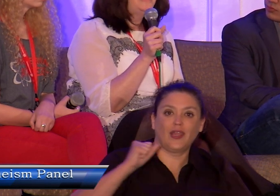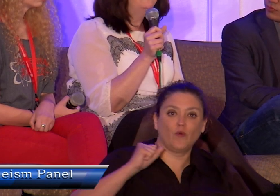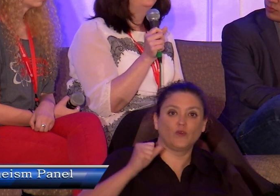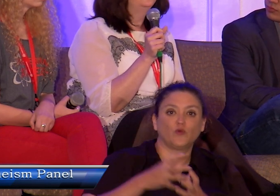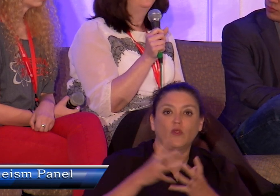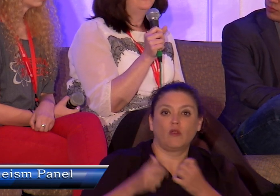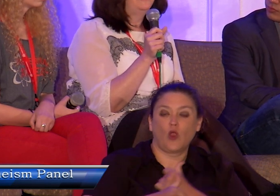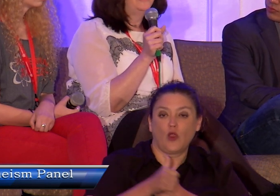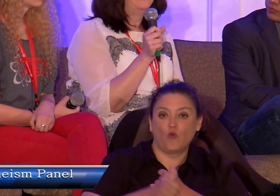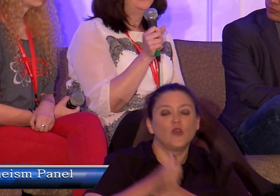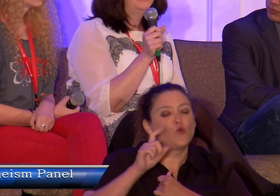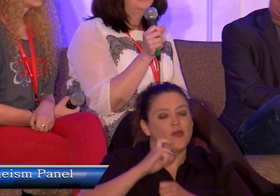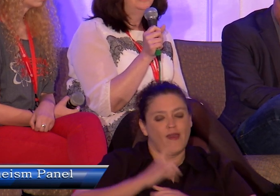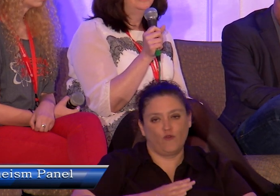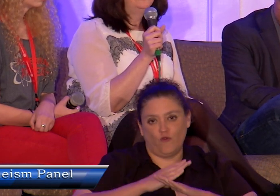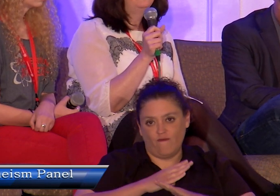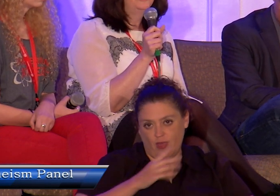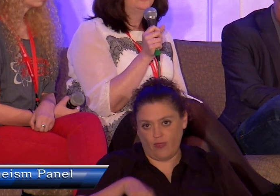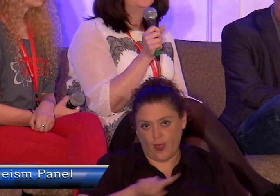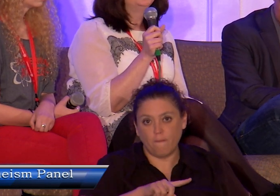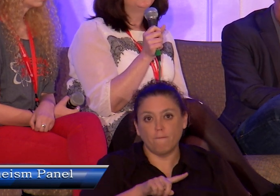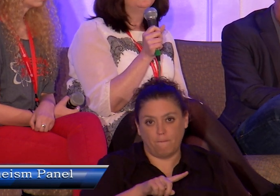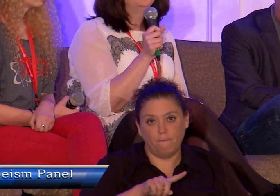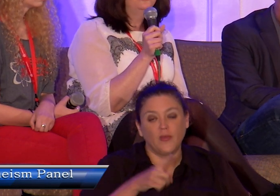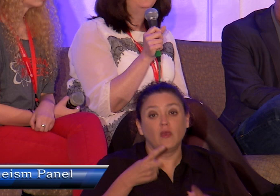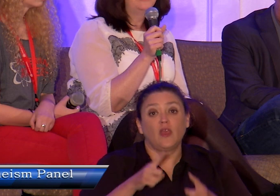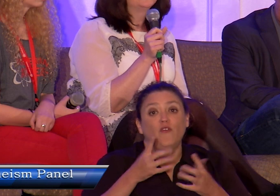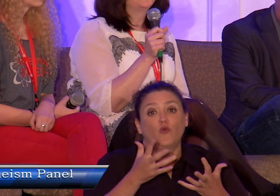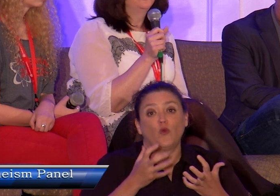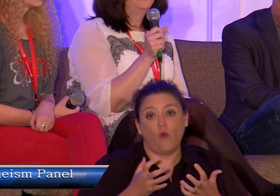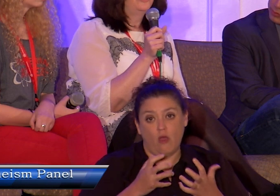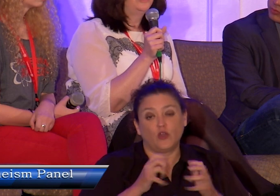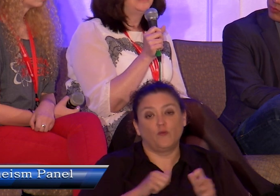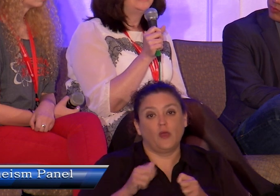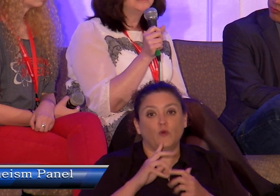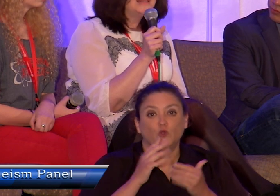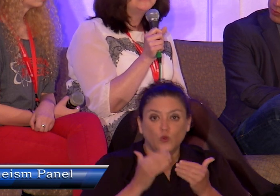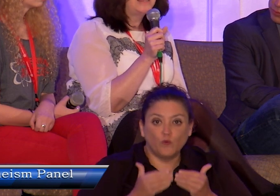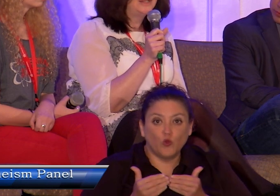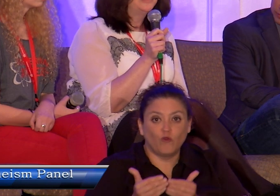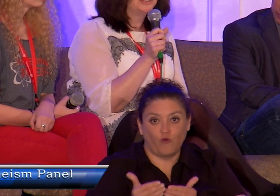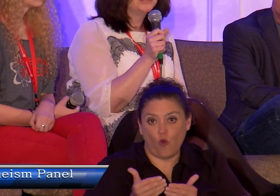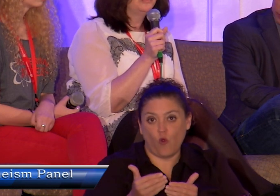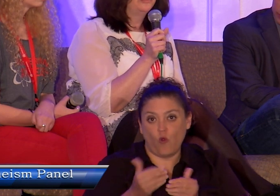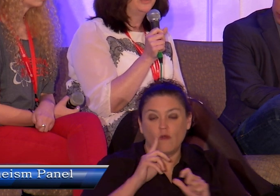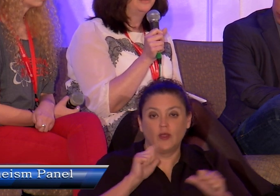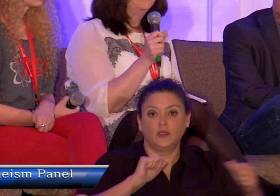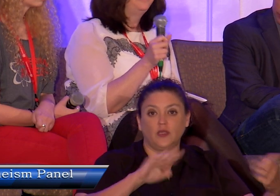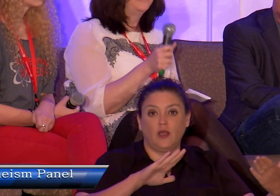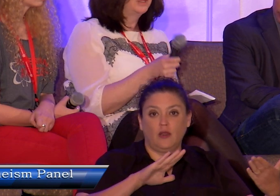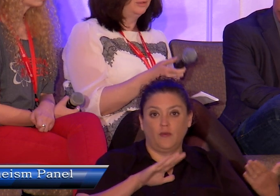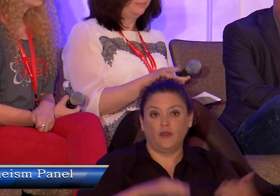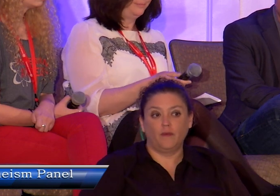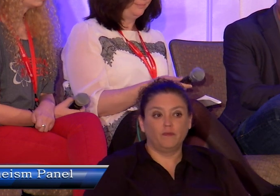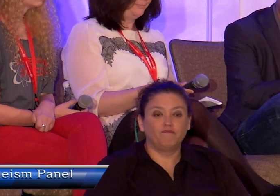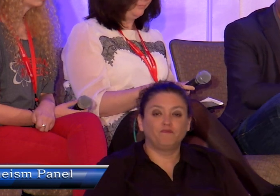we have to defend them if we are going to be able to move forward and stand up to this movement.